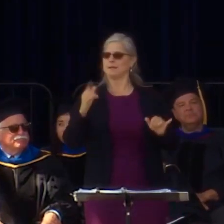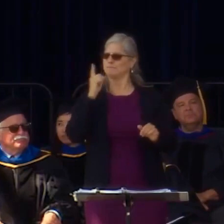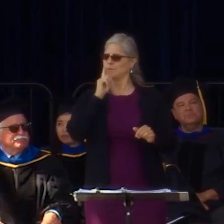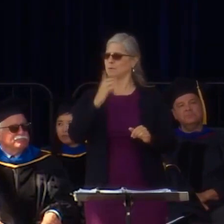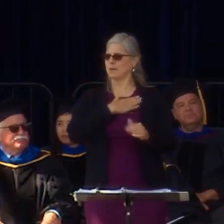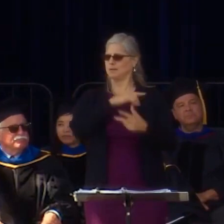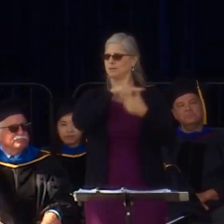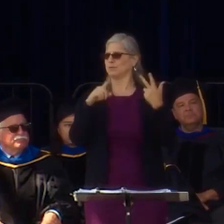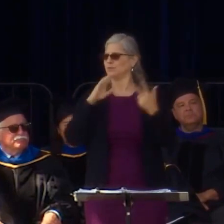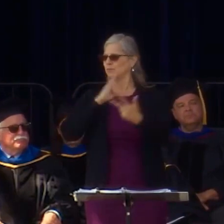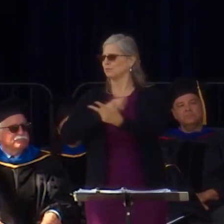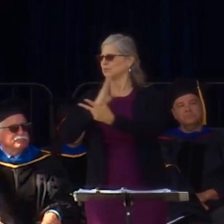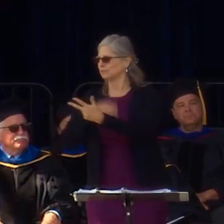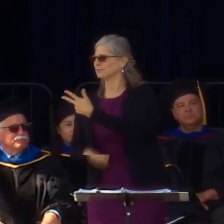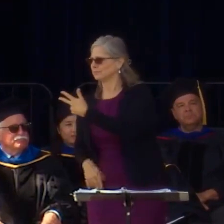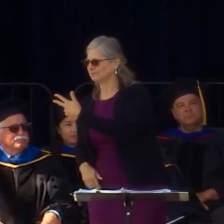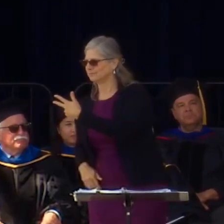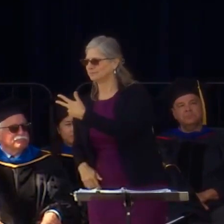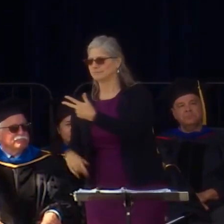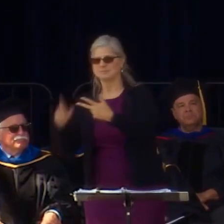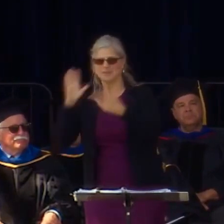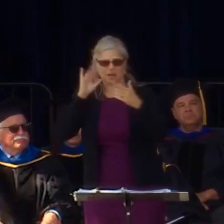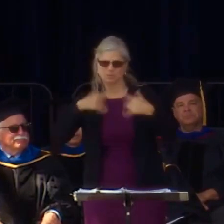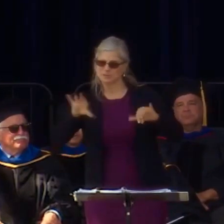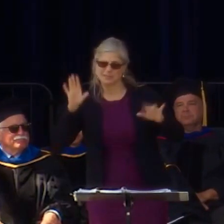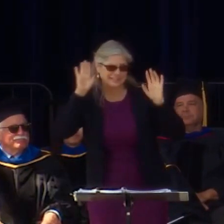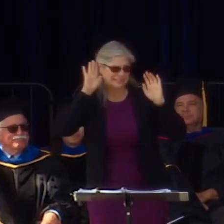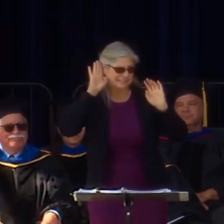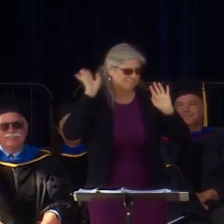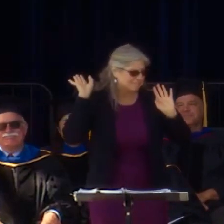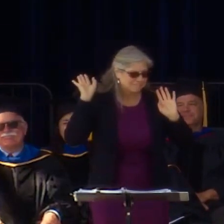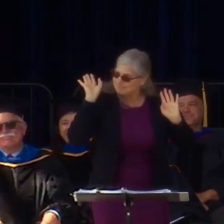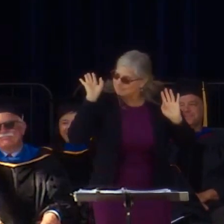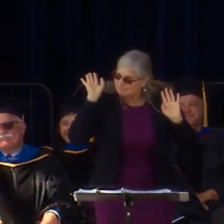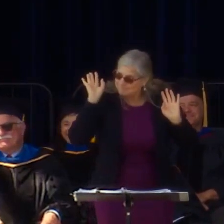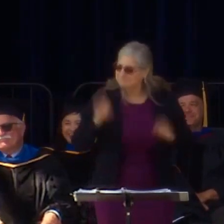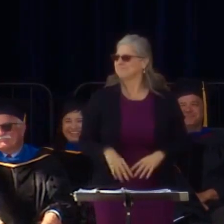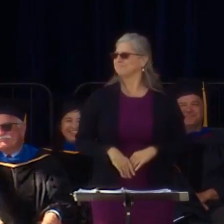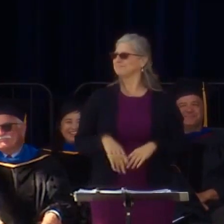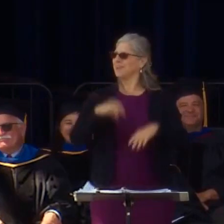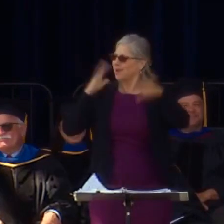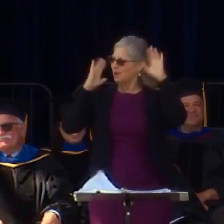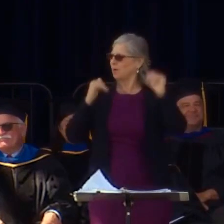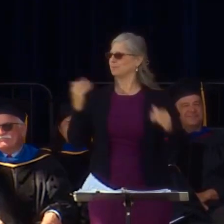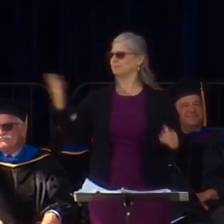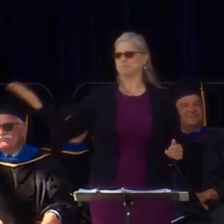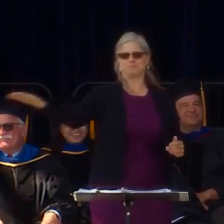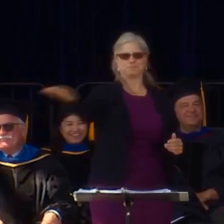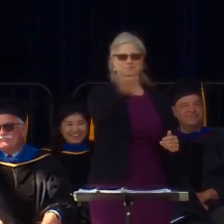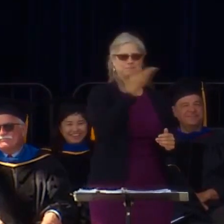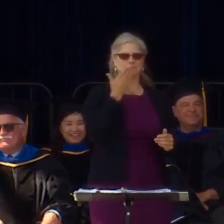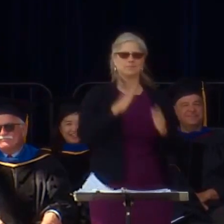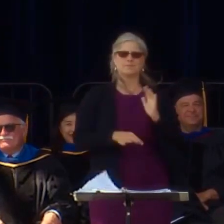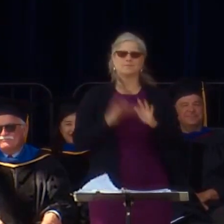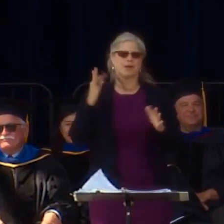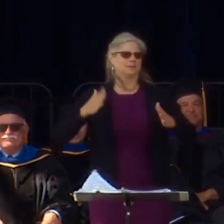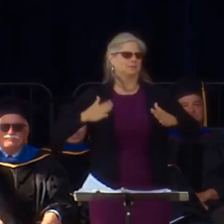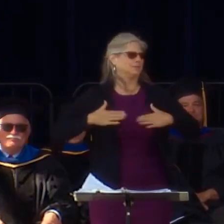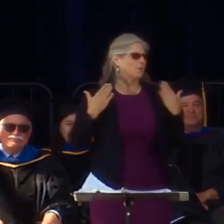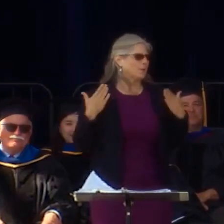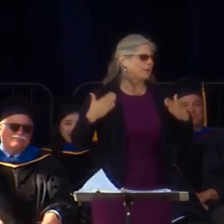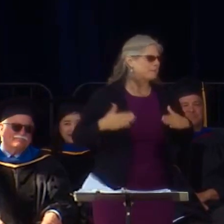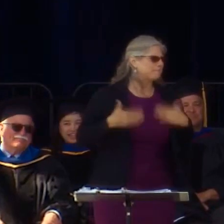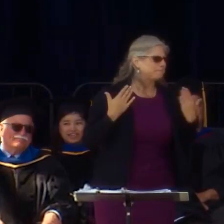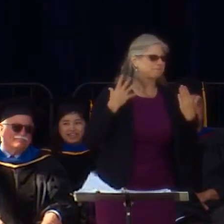own three daughters. And I hope you're still listening. I hope you all find joy